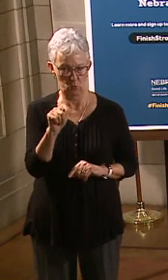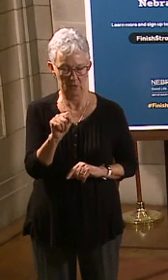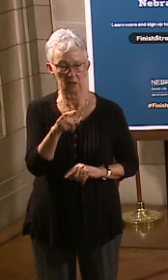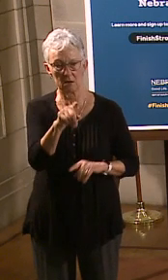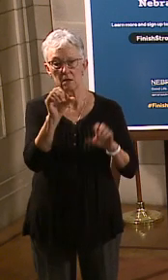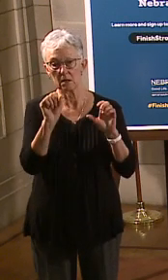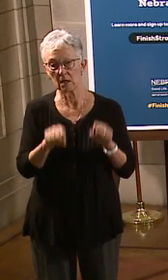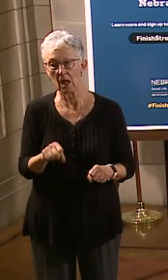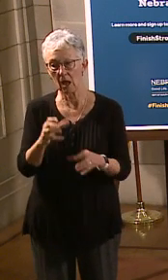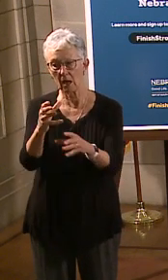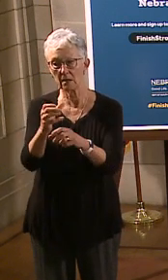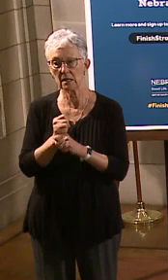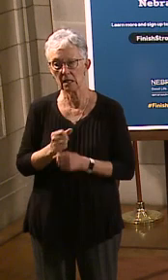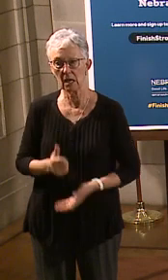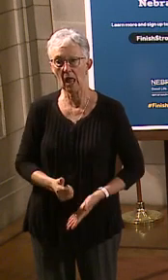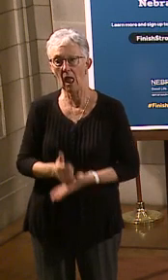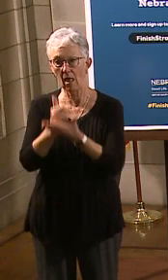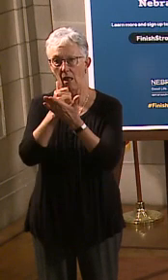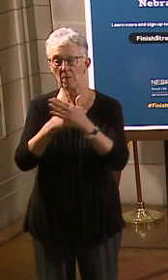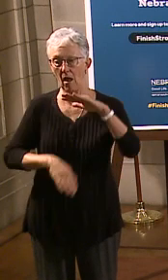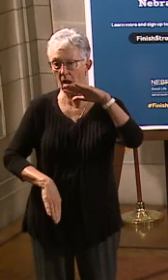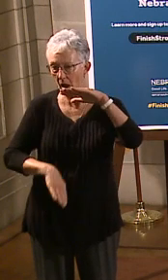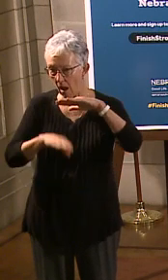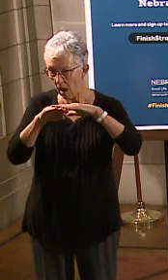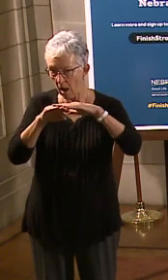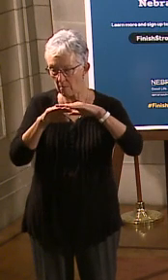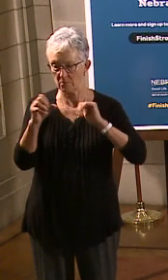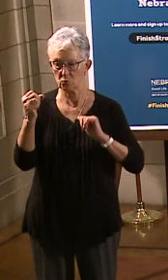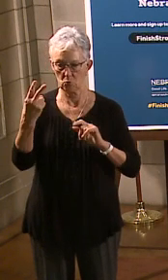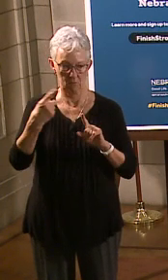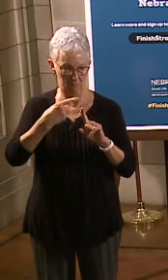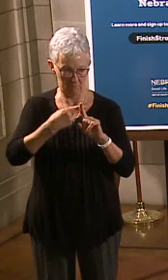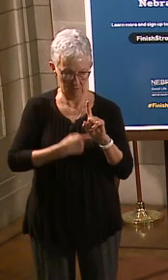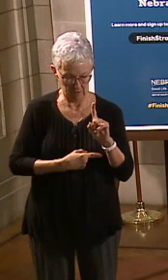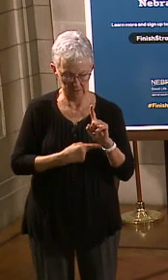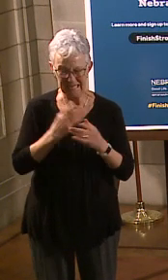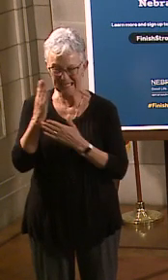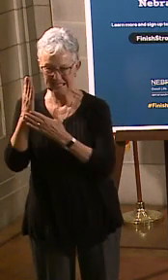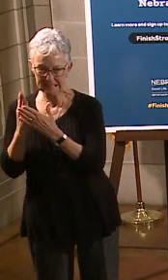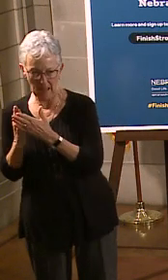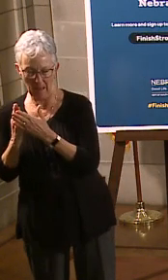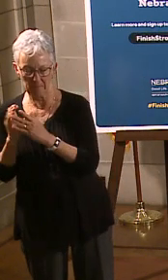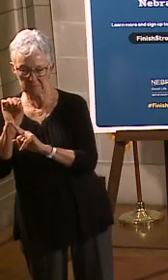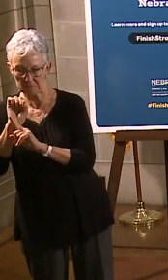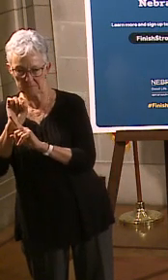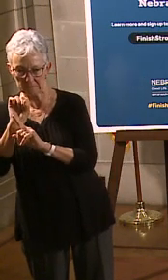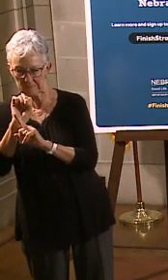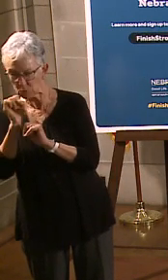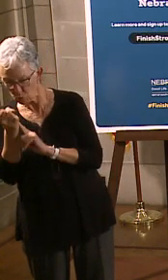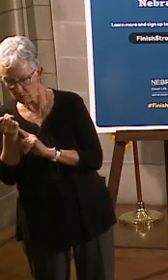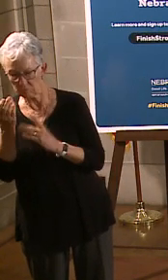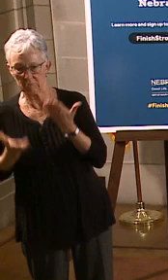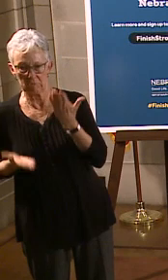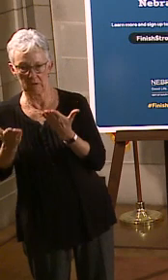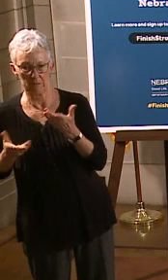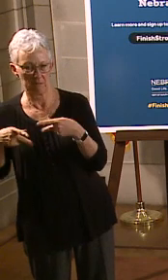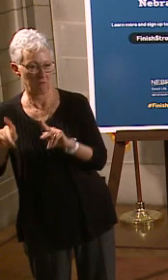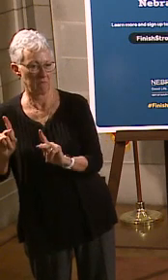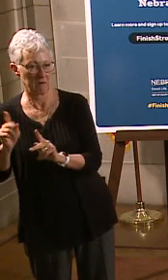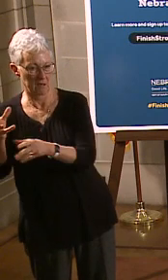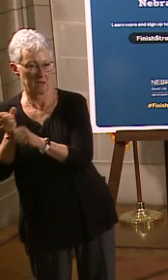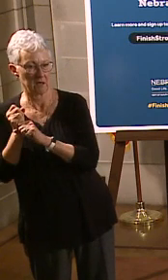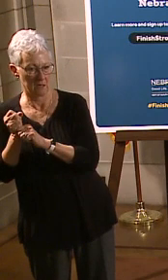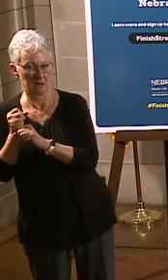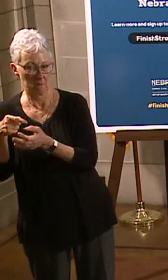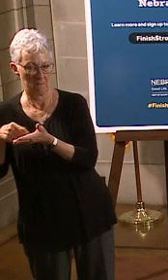total assistance limit. There's 15 months for specific cases, but for most people, it will be a 12-month limit for their